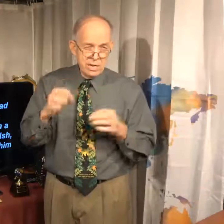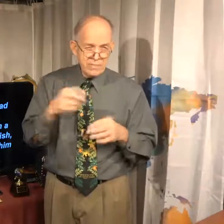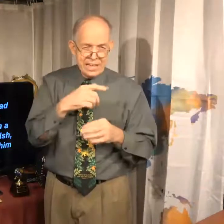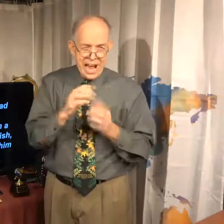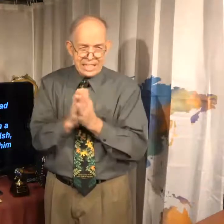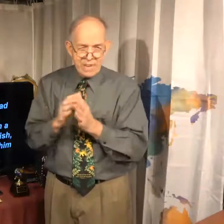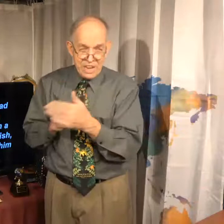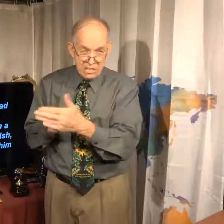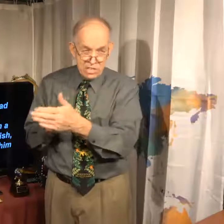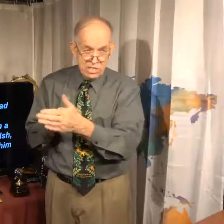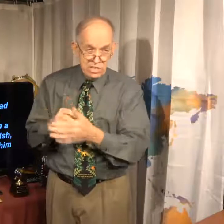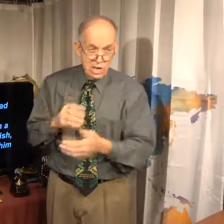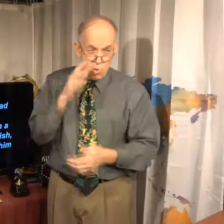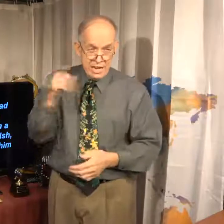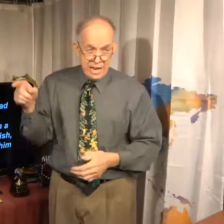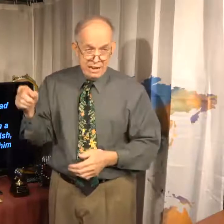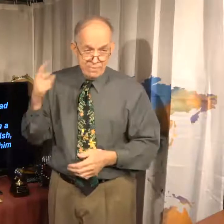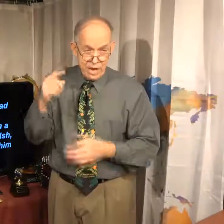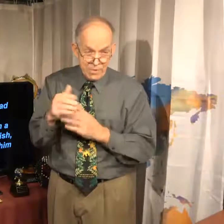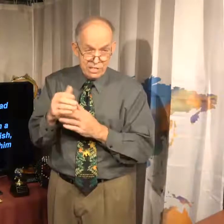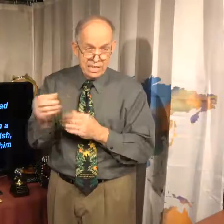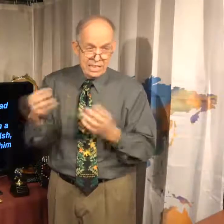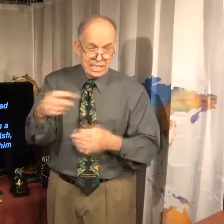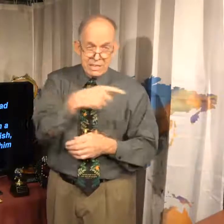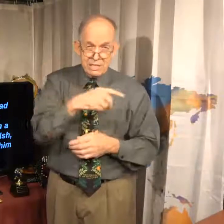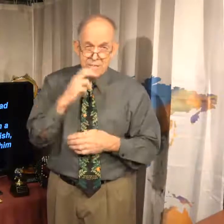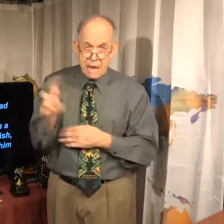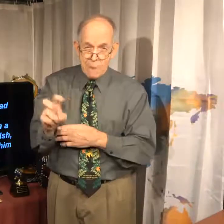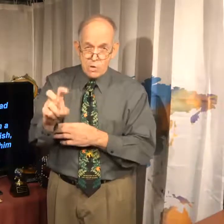he asks a fish, will he give a fish? Give him a serpent?